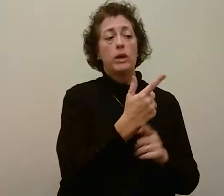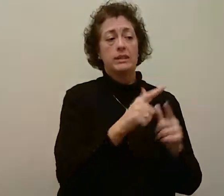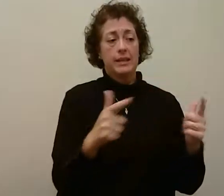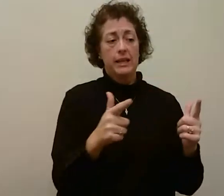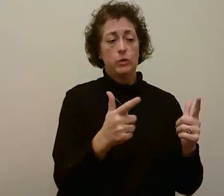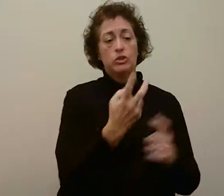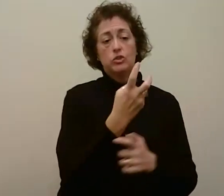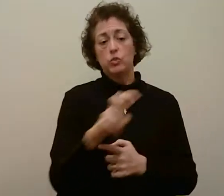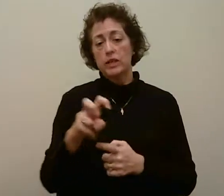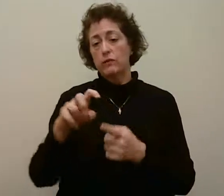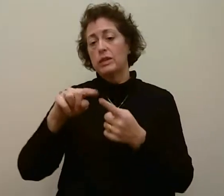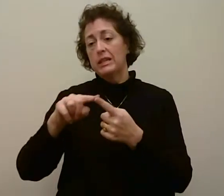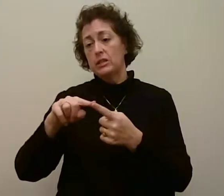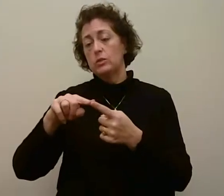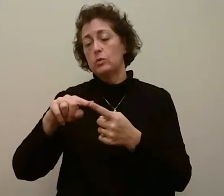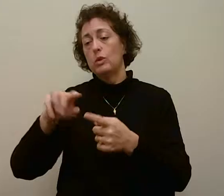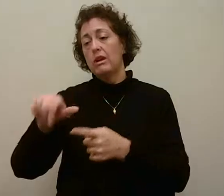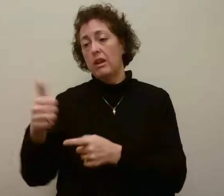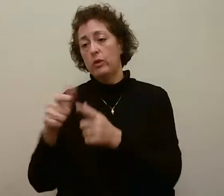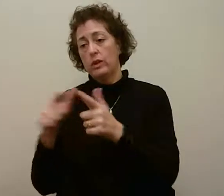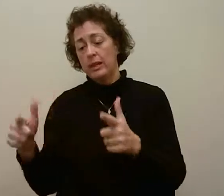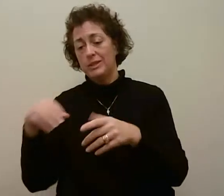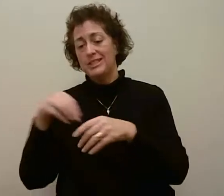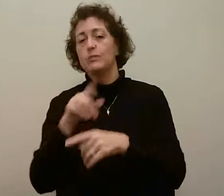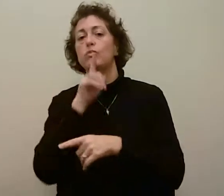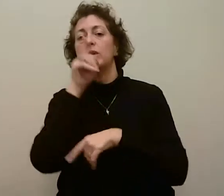that you can go back to. It happens in real time.